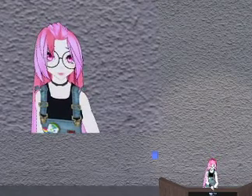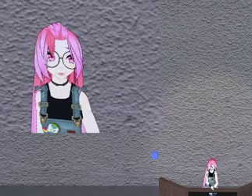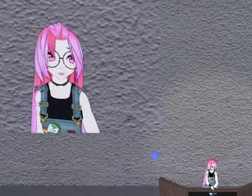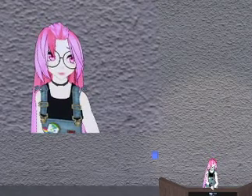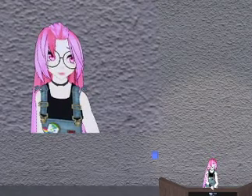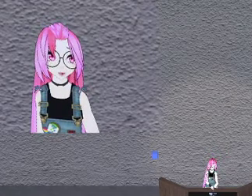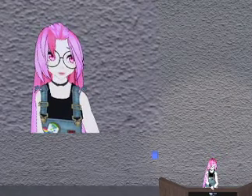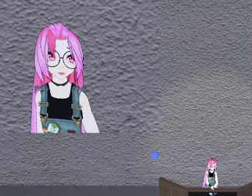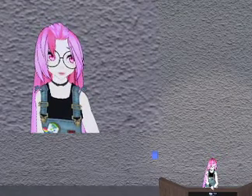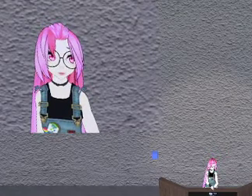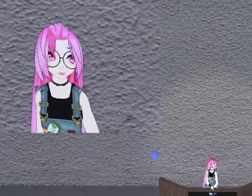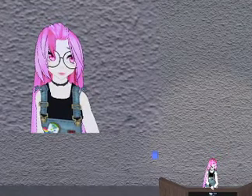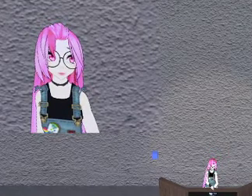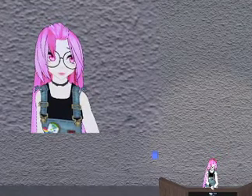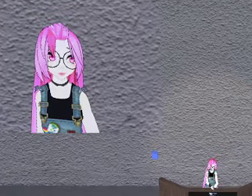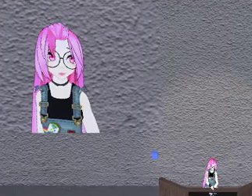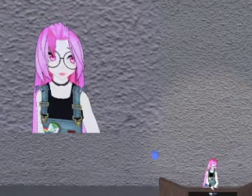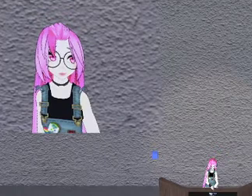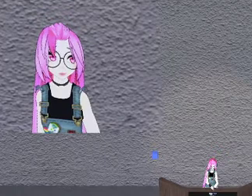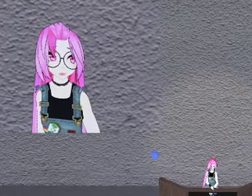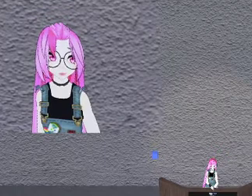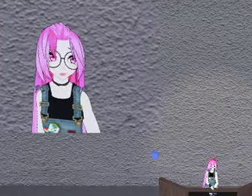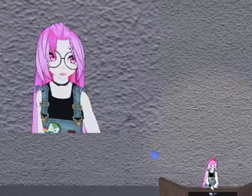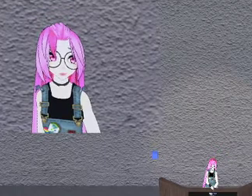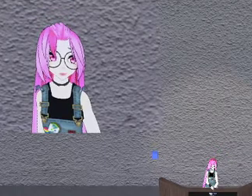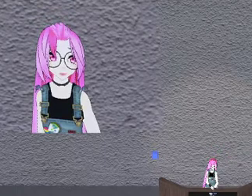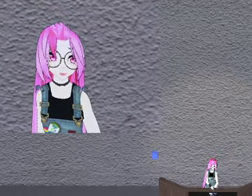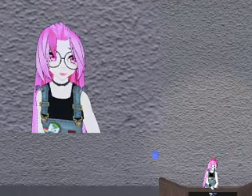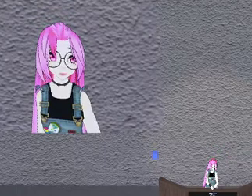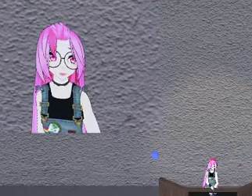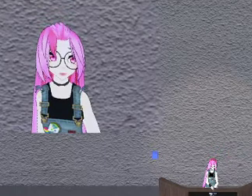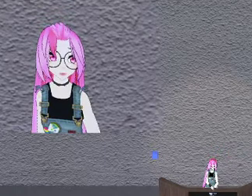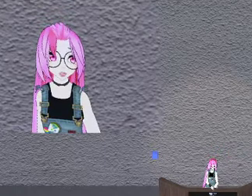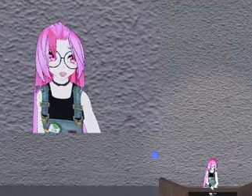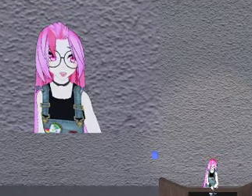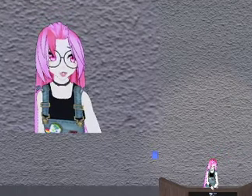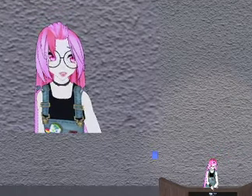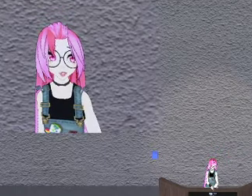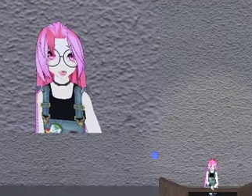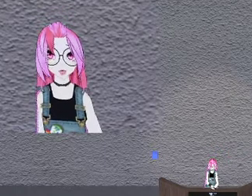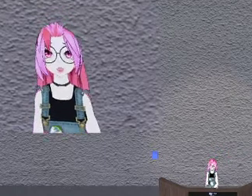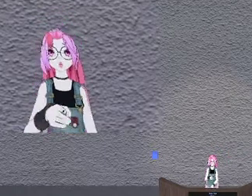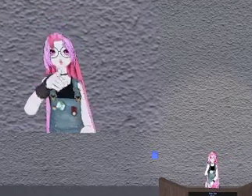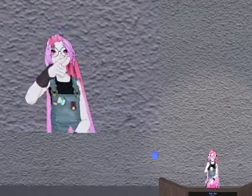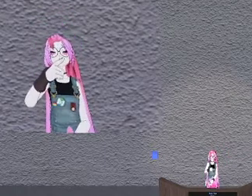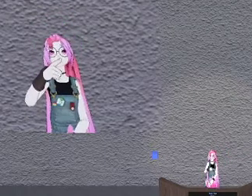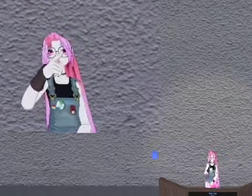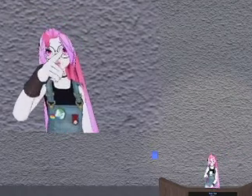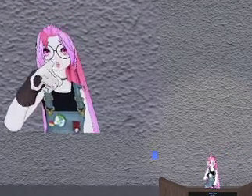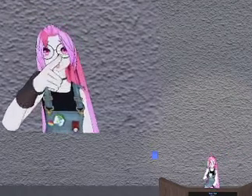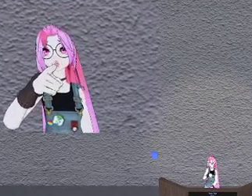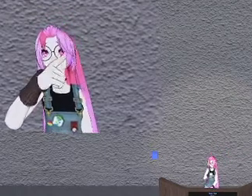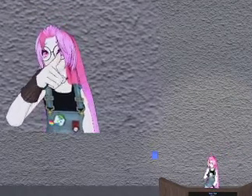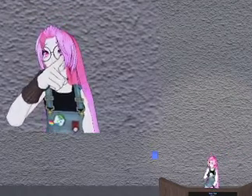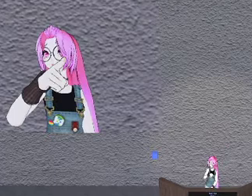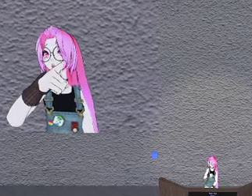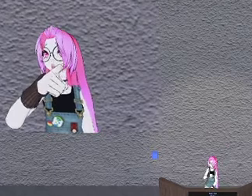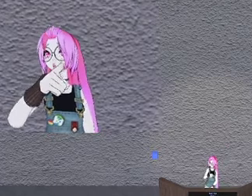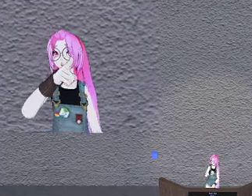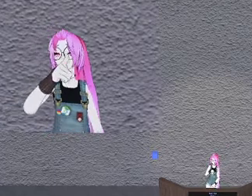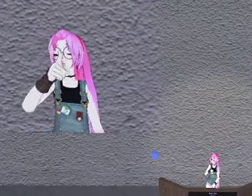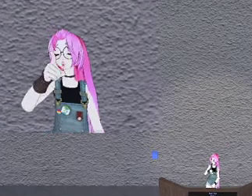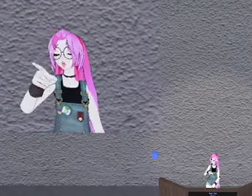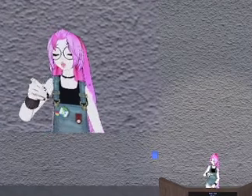think Devon's World has like controller models. So Oh, in this really? big Oh, you're yeah. right. You're right. You're totally